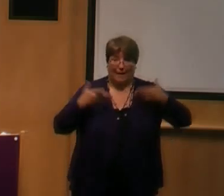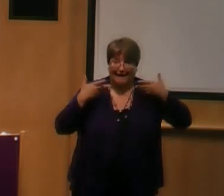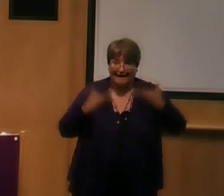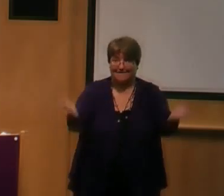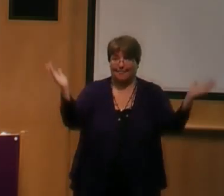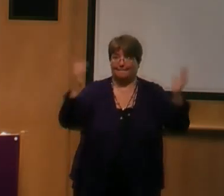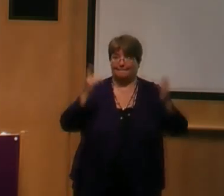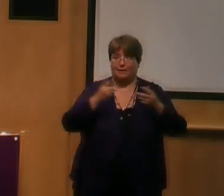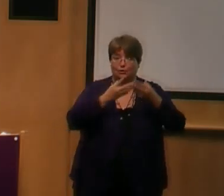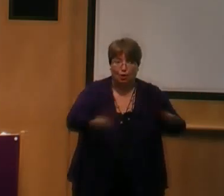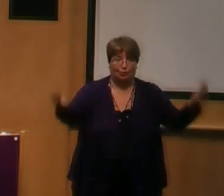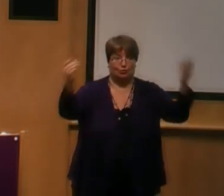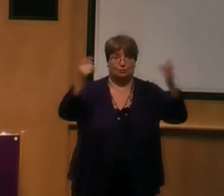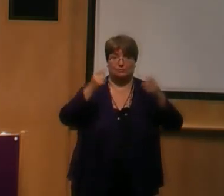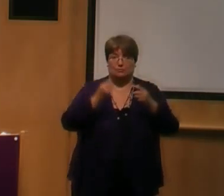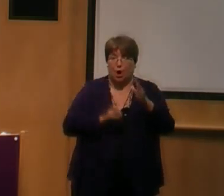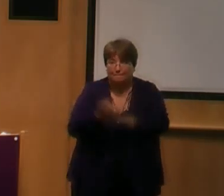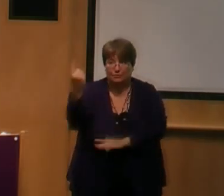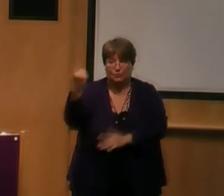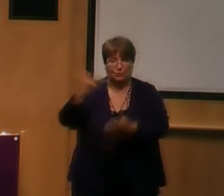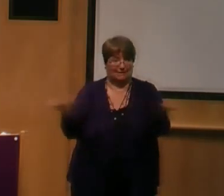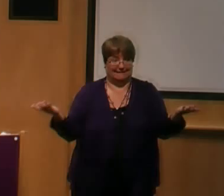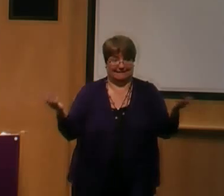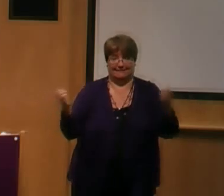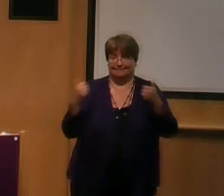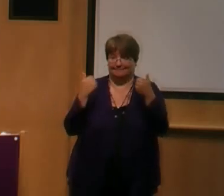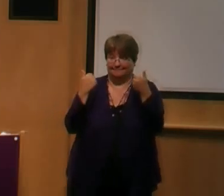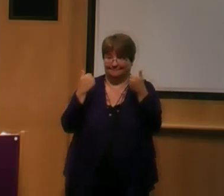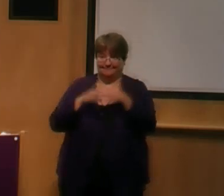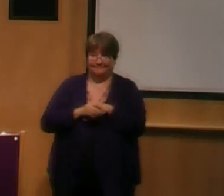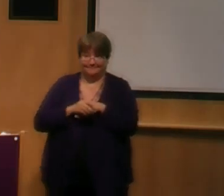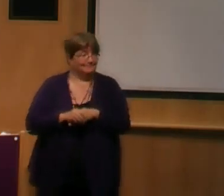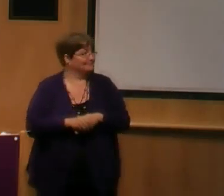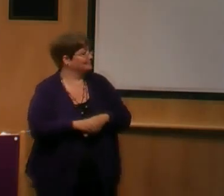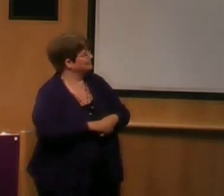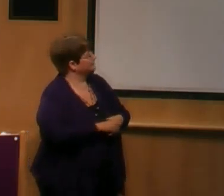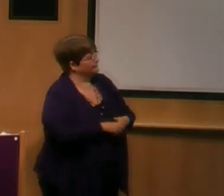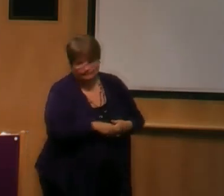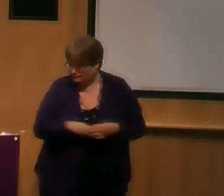basically what our project is here, to give solutions, to give opportunities to our young people.